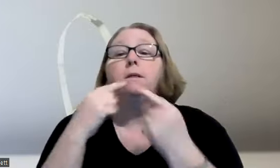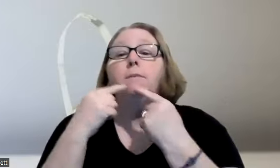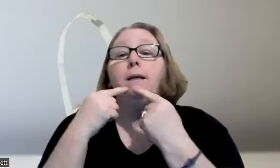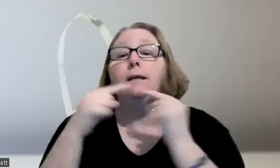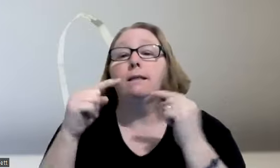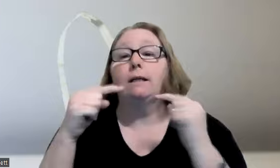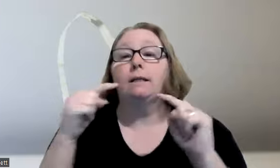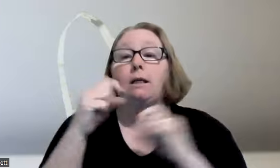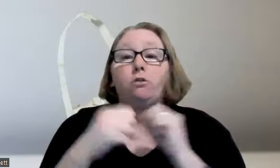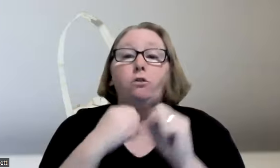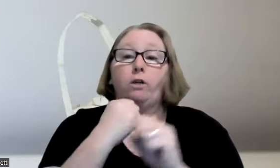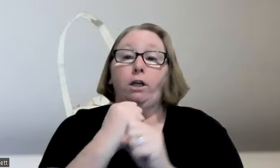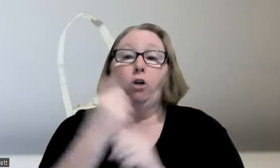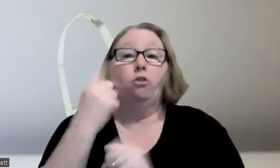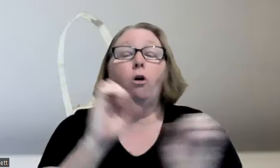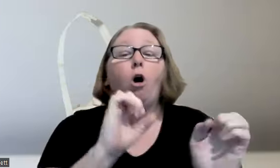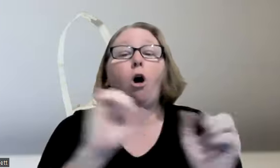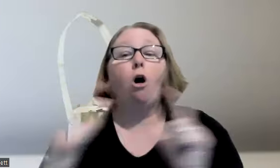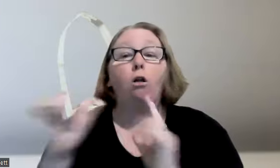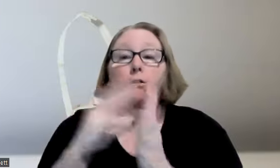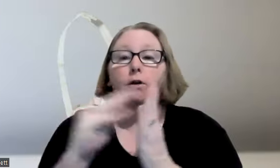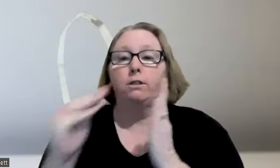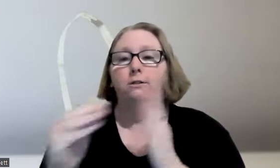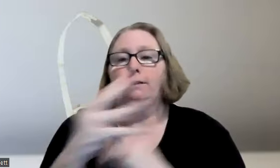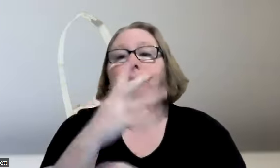to be a successful year for all of our students